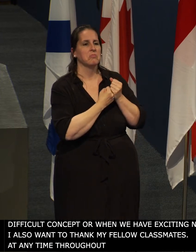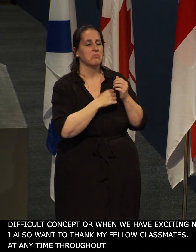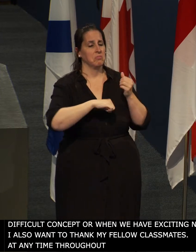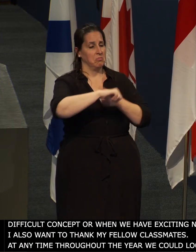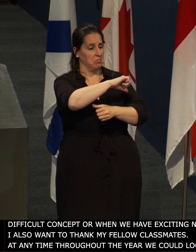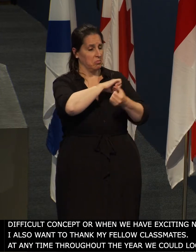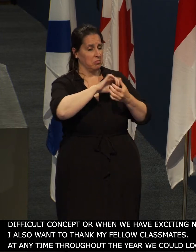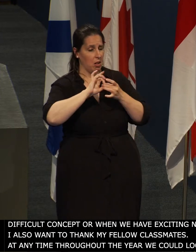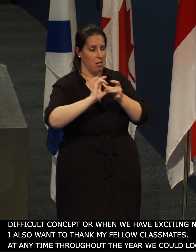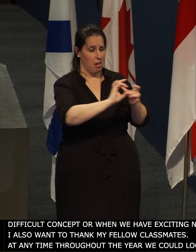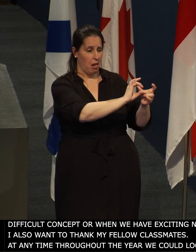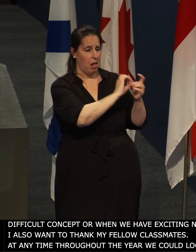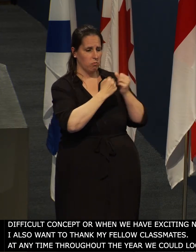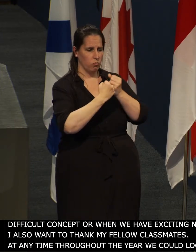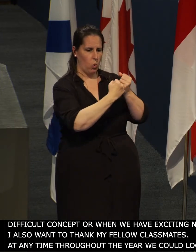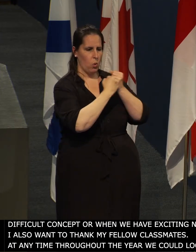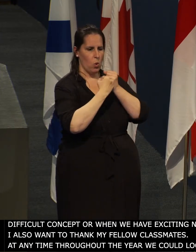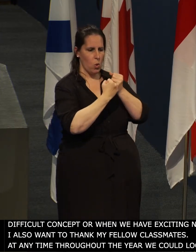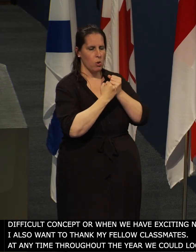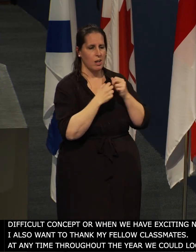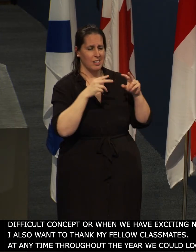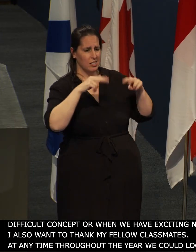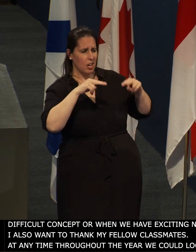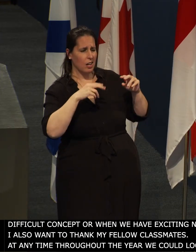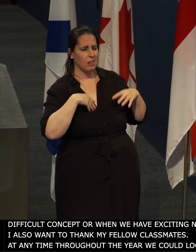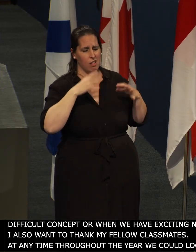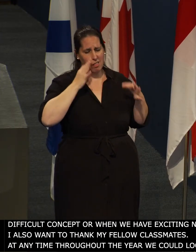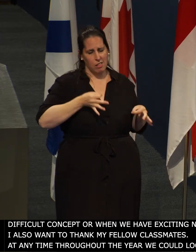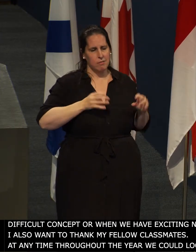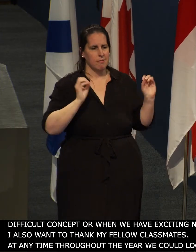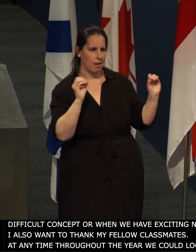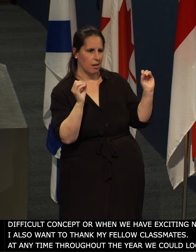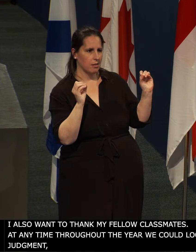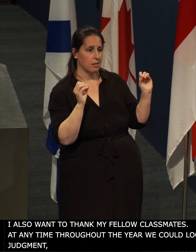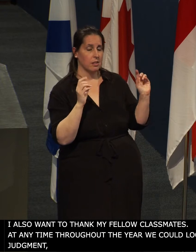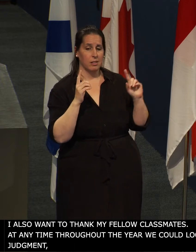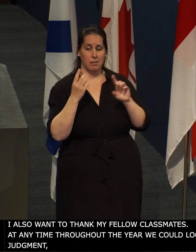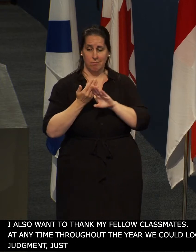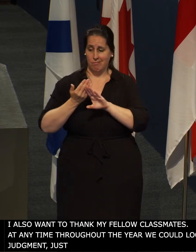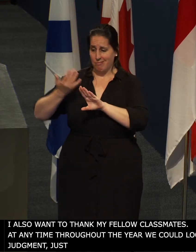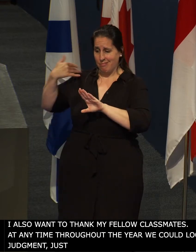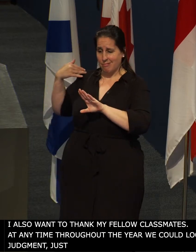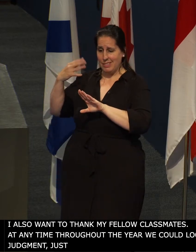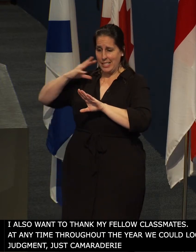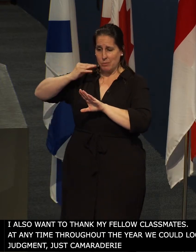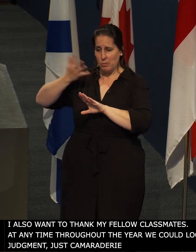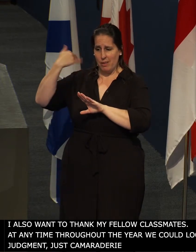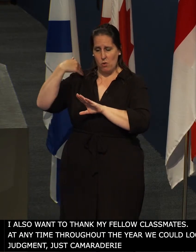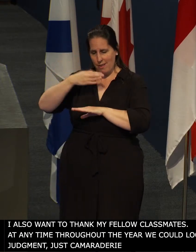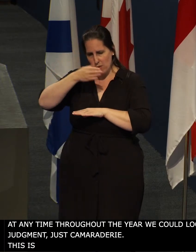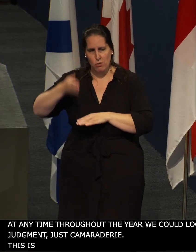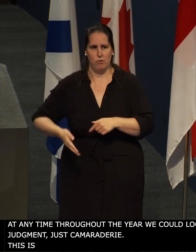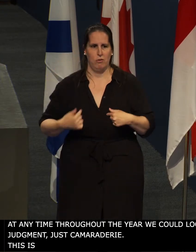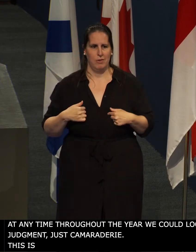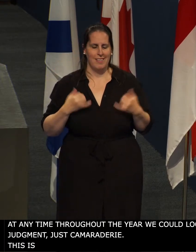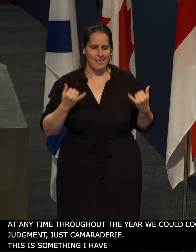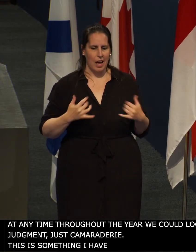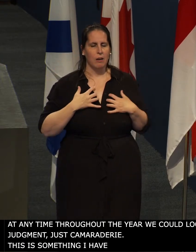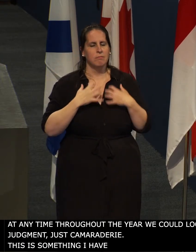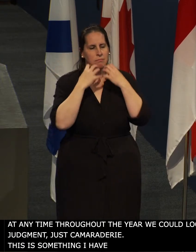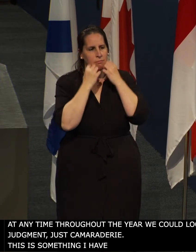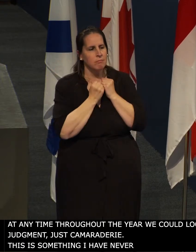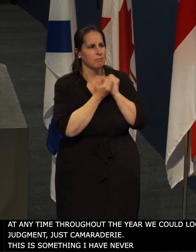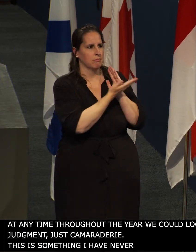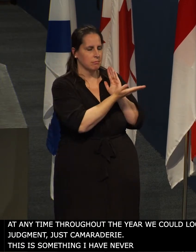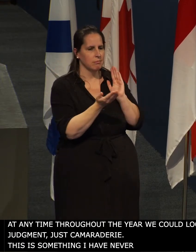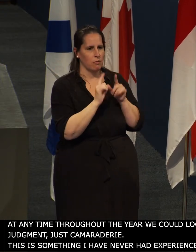camaraderie. That is something that I had never experienced before, and I will forever be grateful. I've made friendships at NSCC that I know will